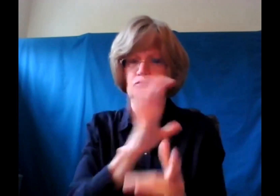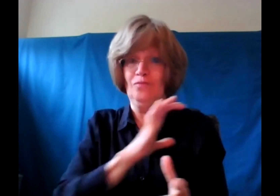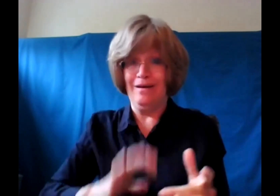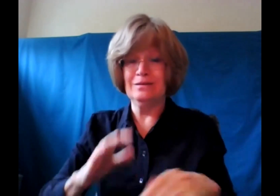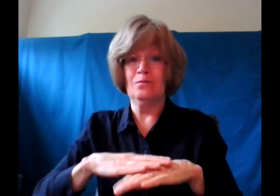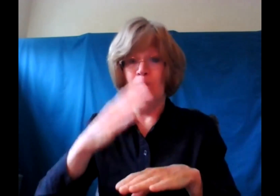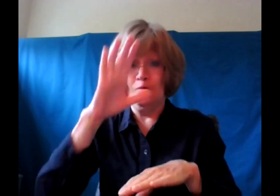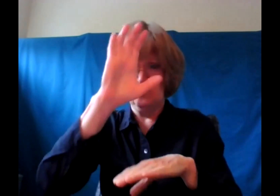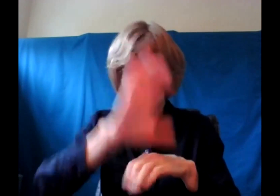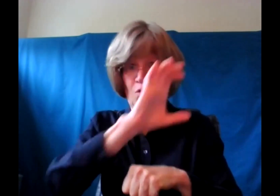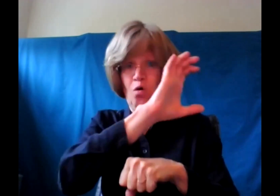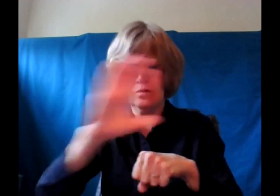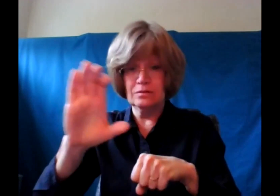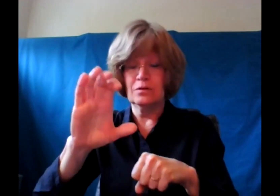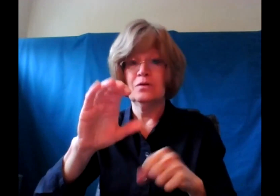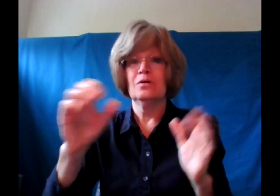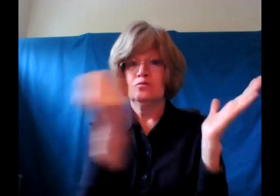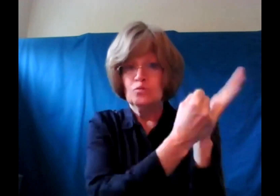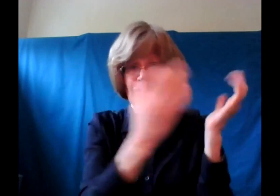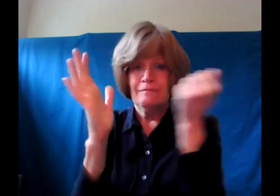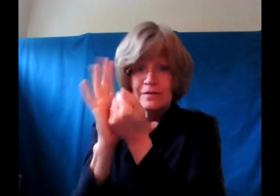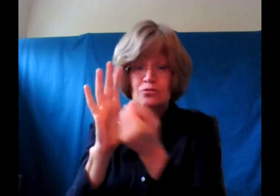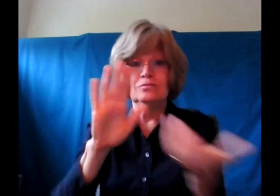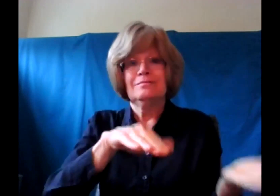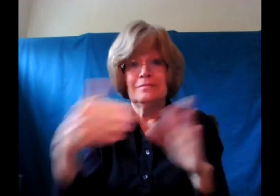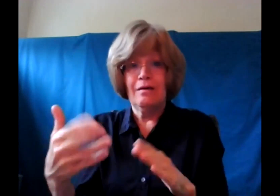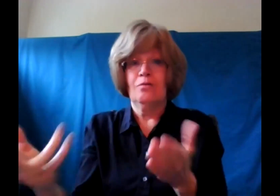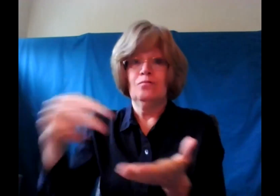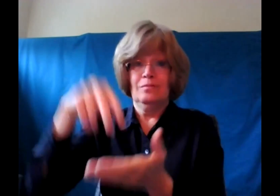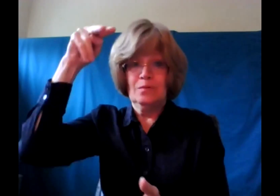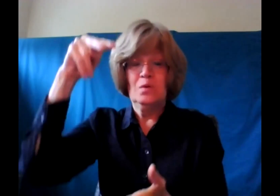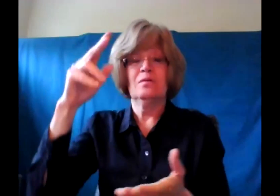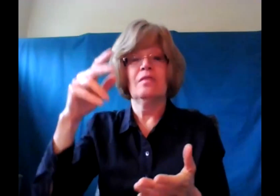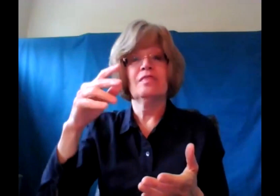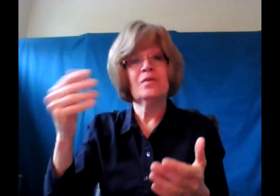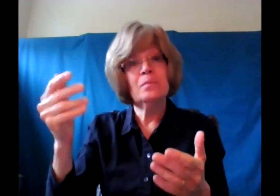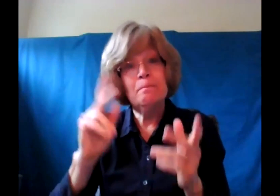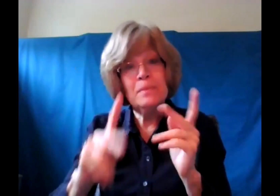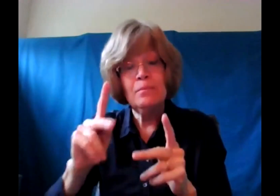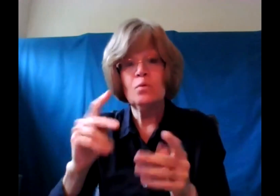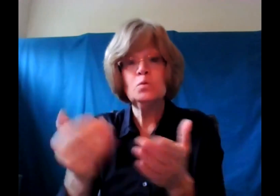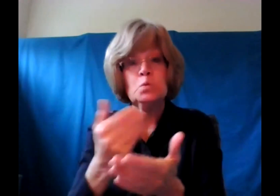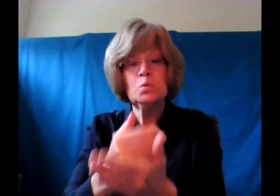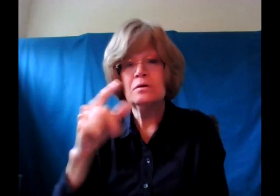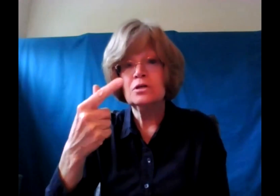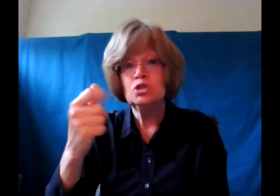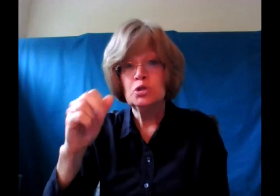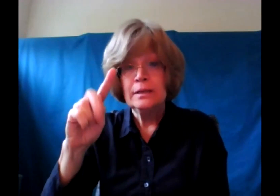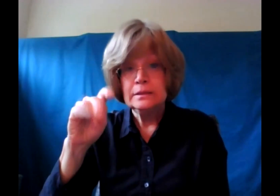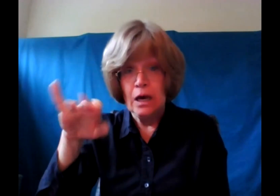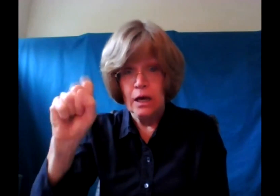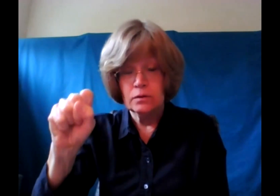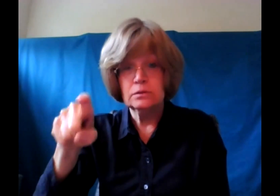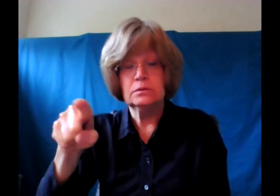on the cross, the crucifixion, death, and resurrection, these new people, the Gentiles, would